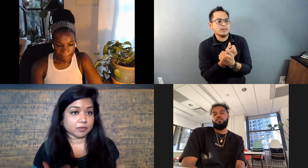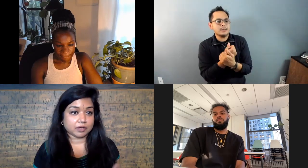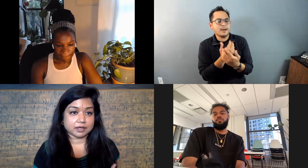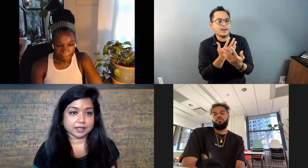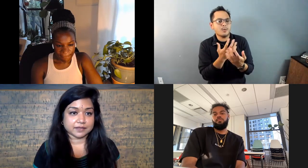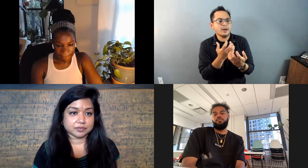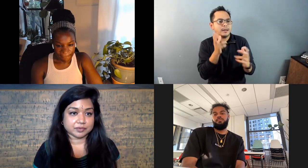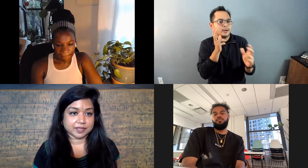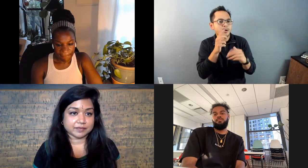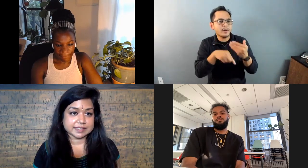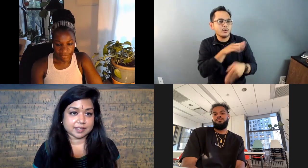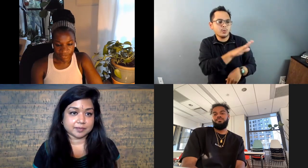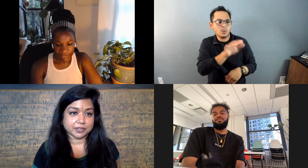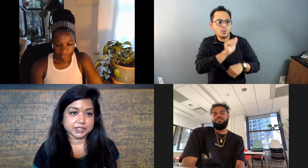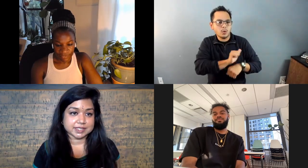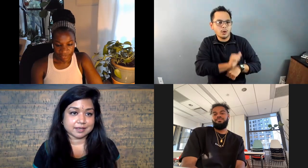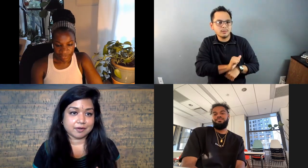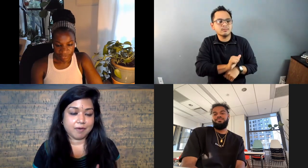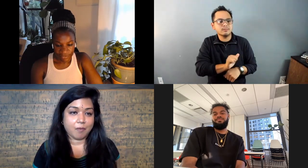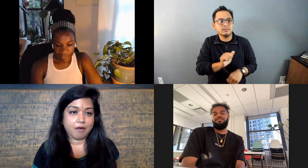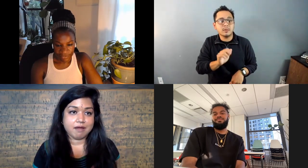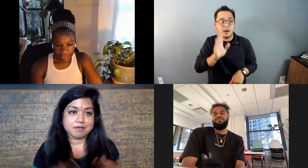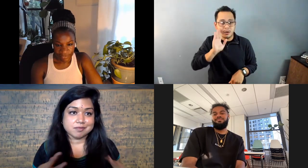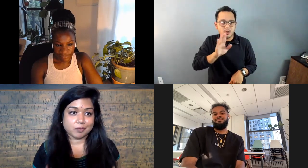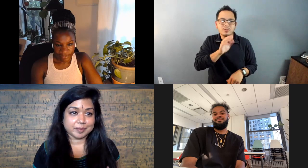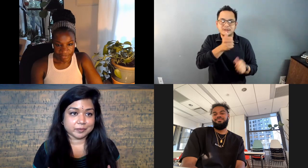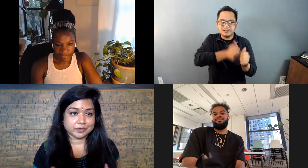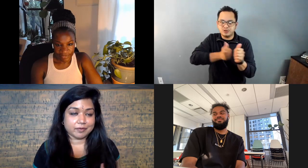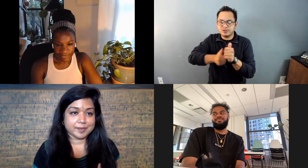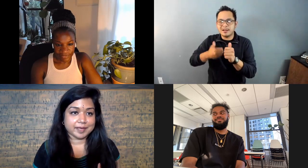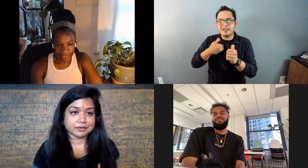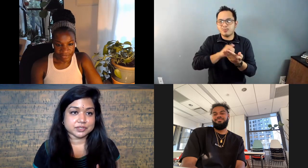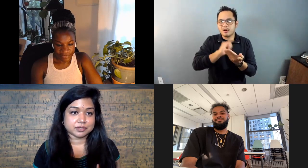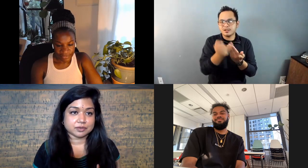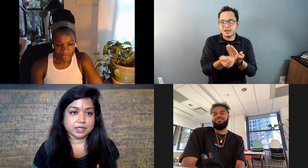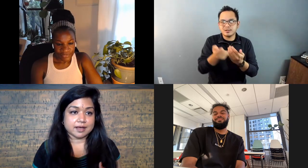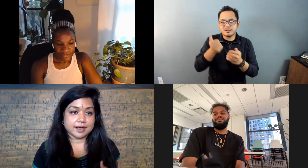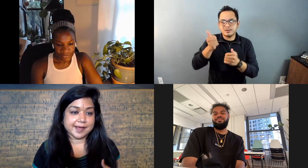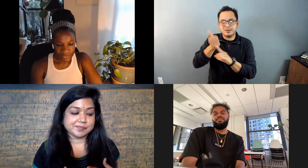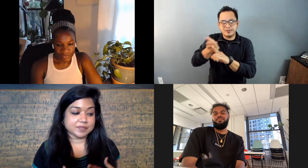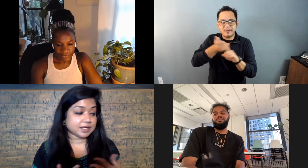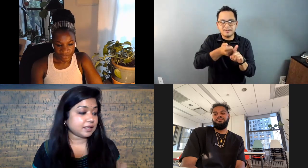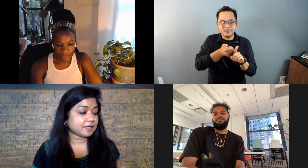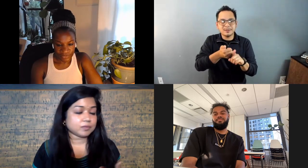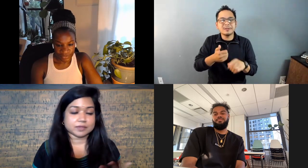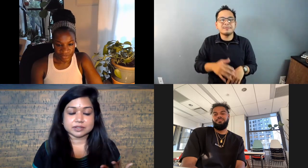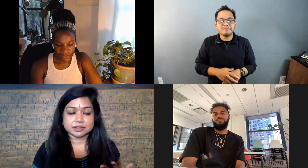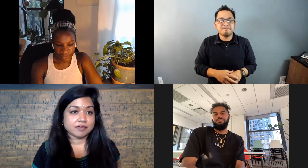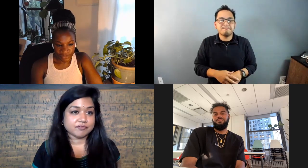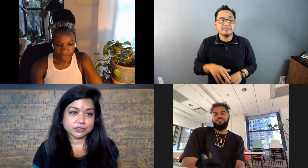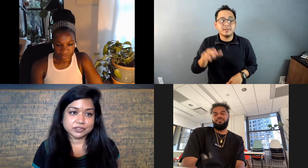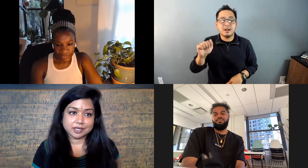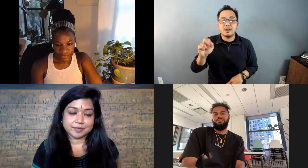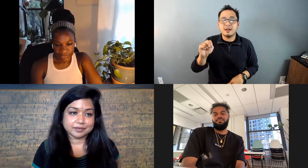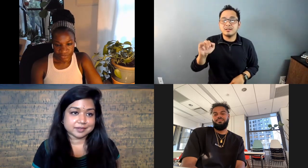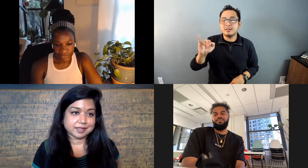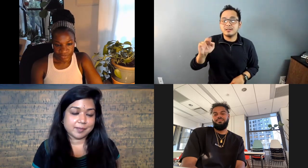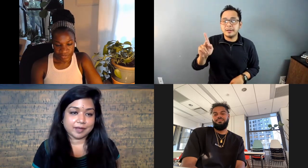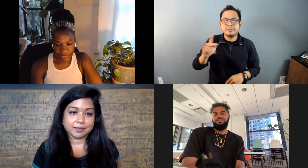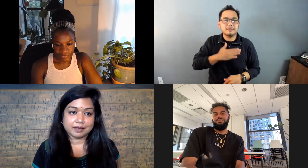within like I guess the problem is that like that is how we think, but like